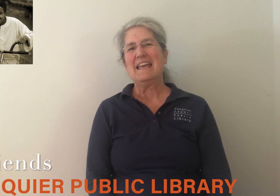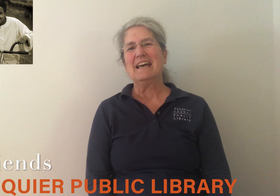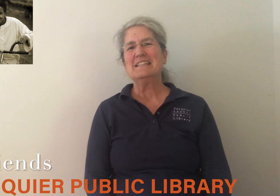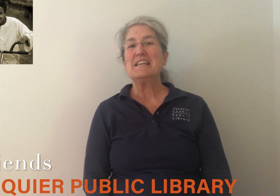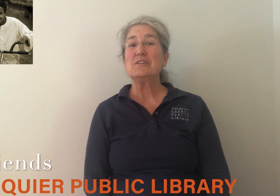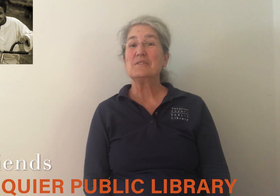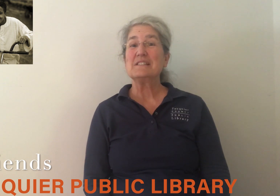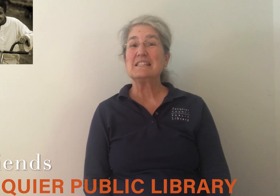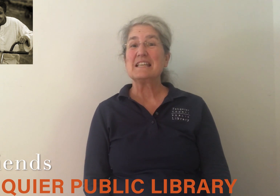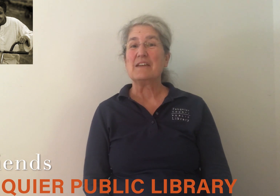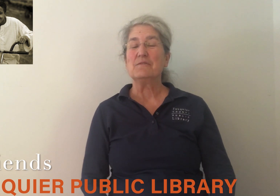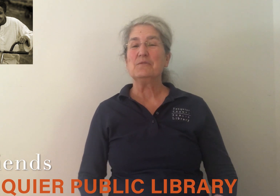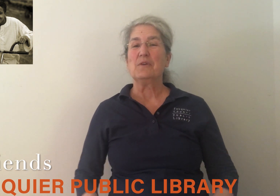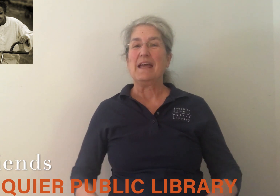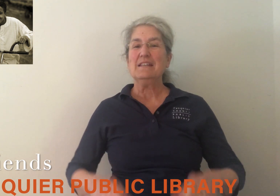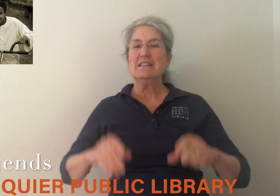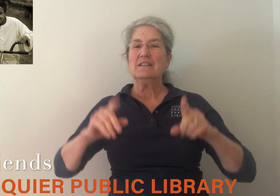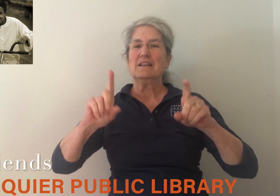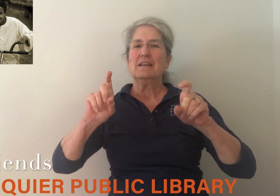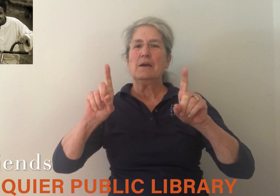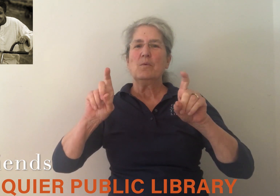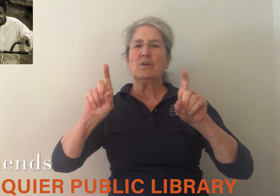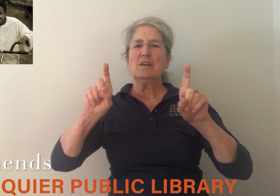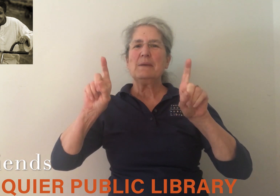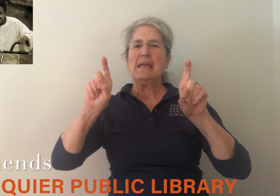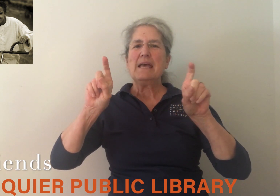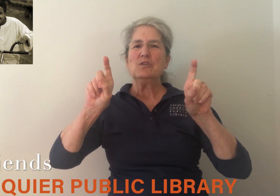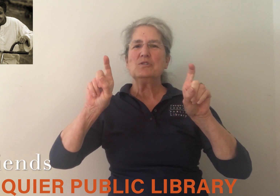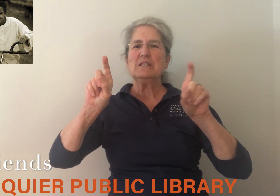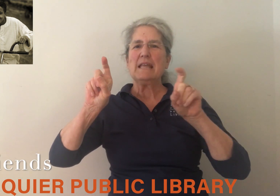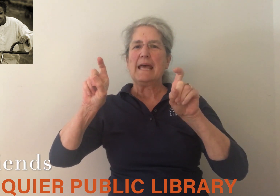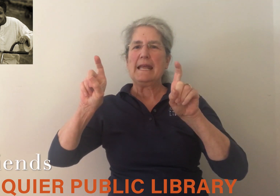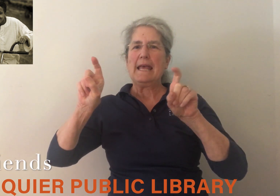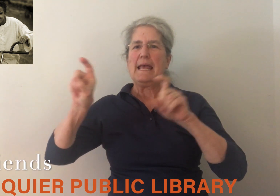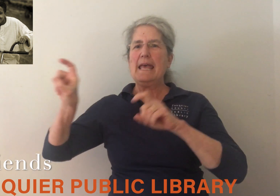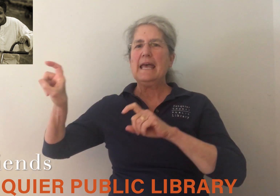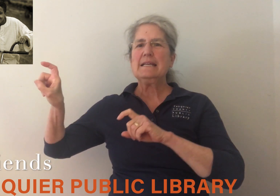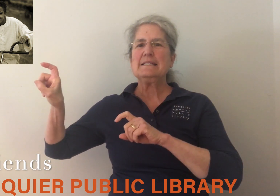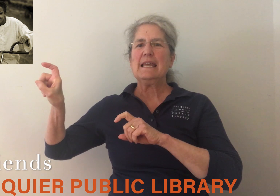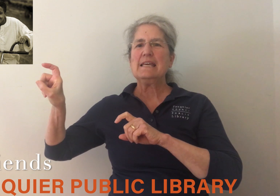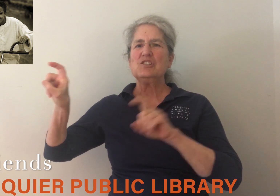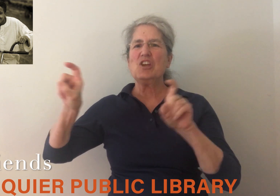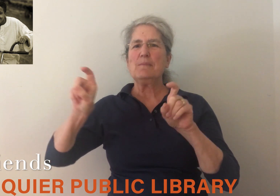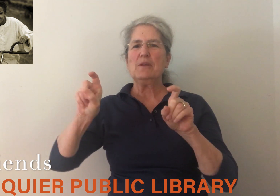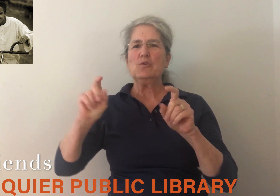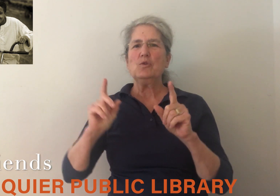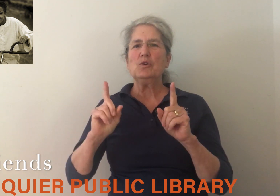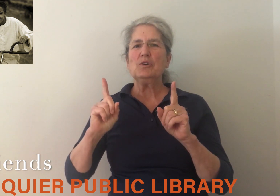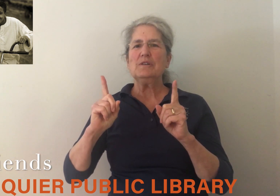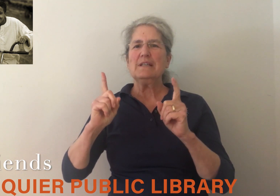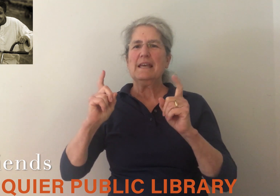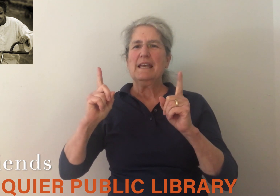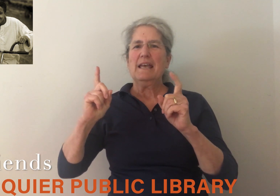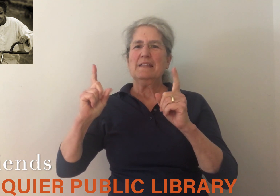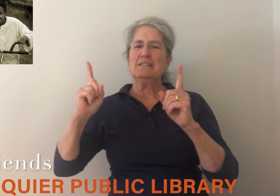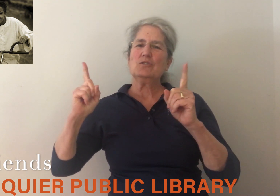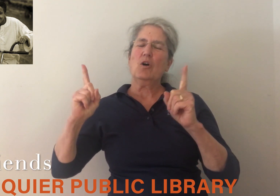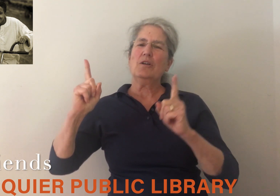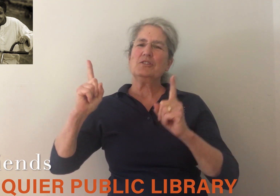And here is the sign for friend. We're going to be using that X hand shape that you learned. And this is